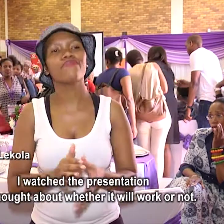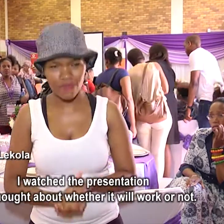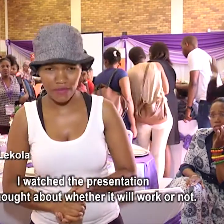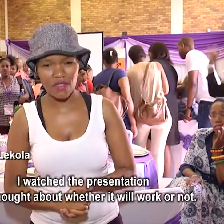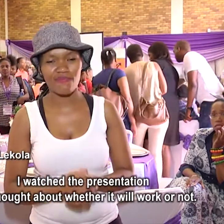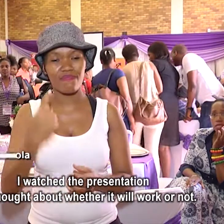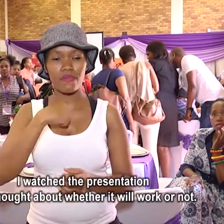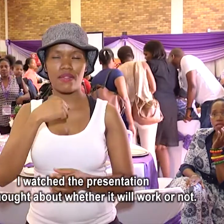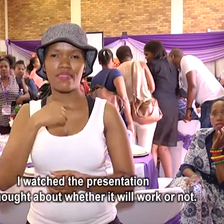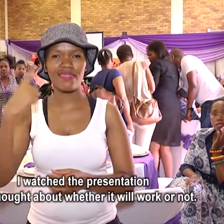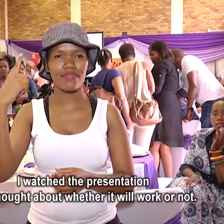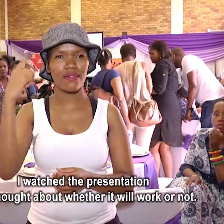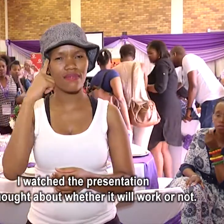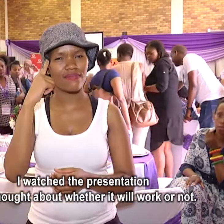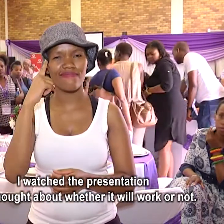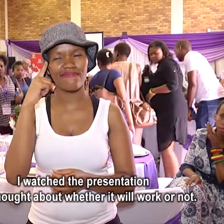not.